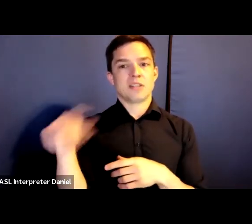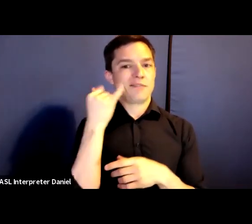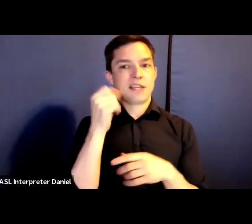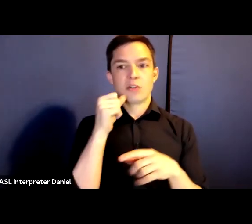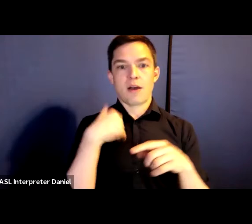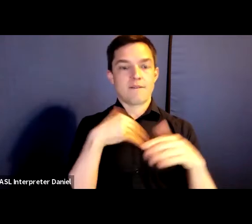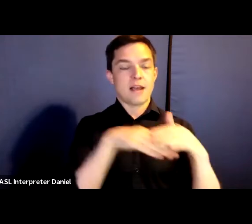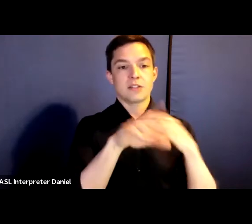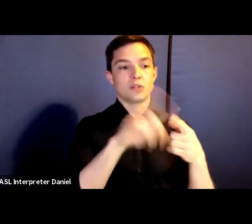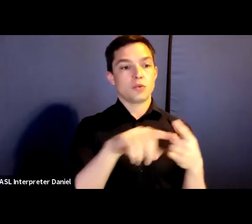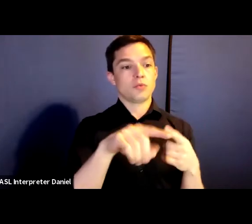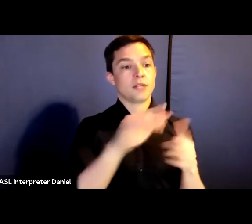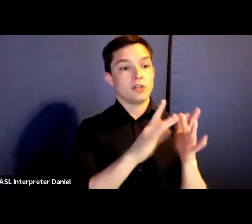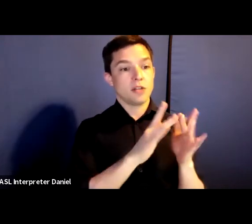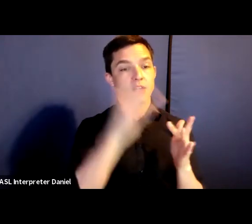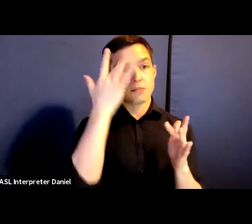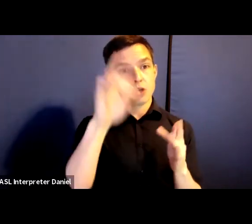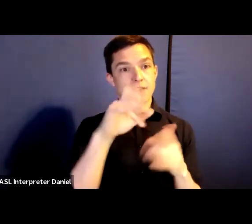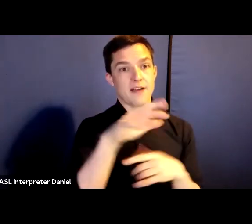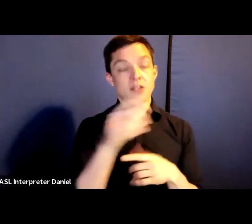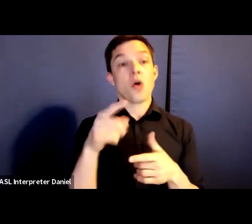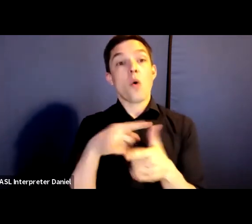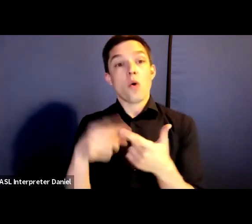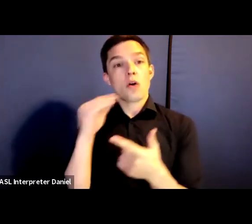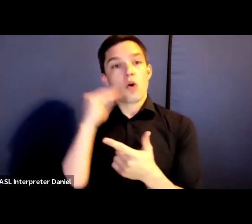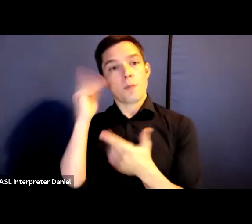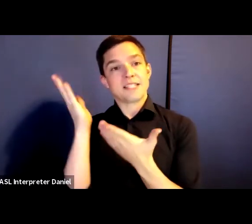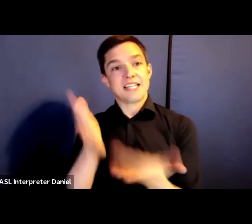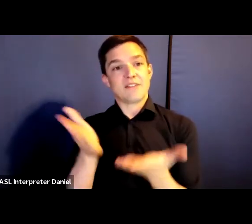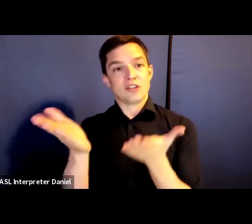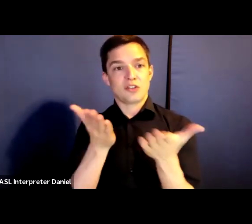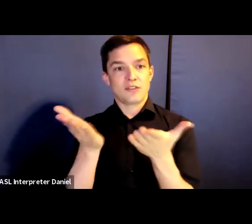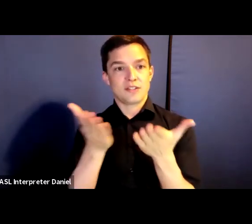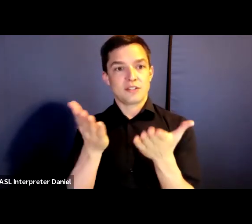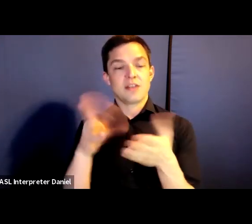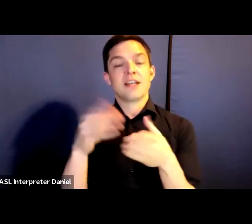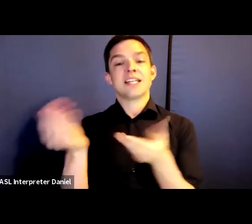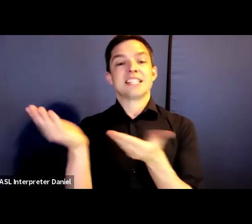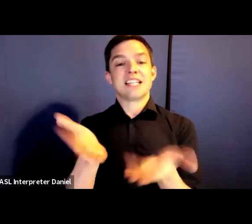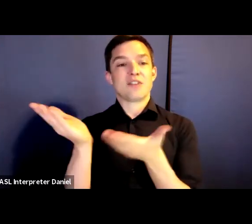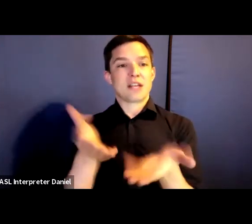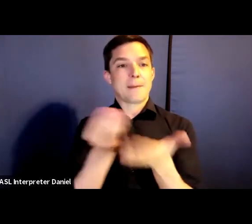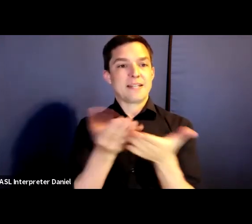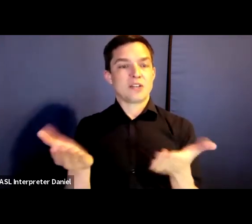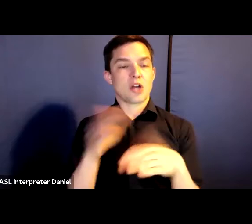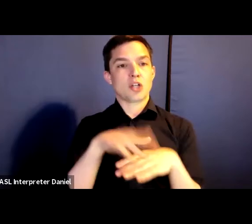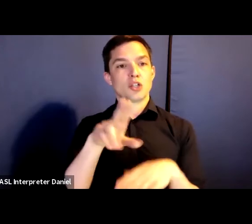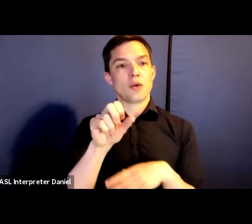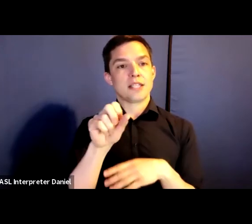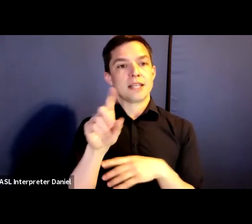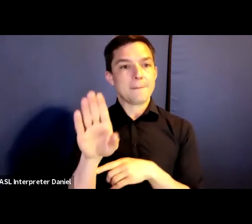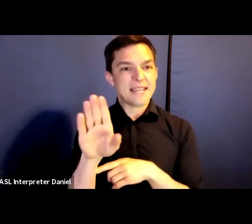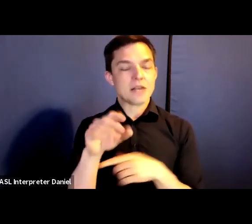the internet, or through a home delivery services, which involved delivering the material on a USB or a